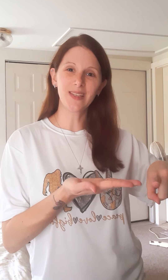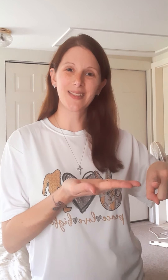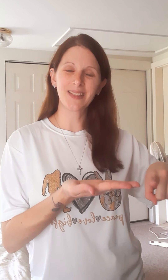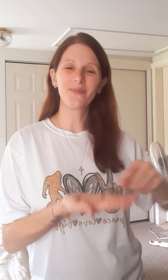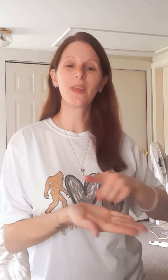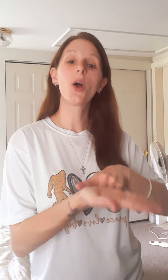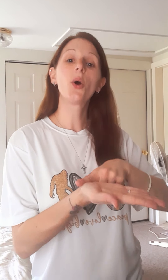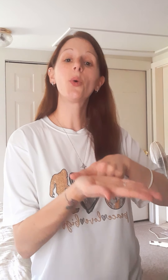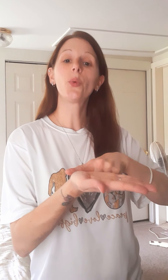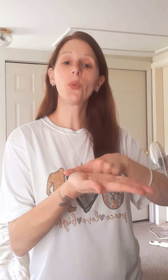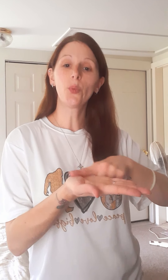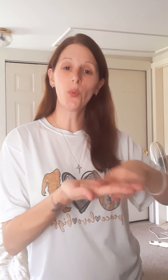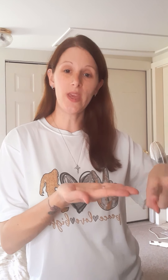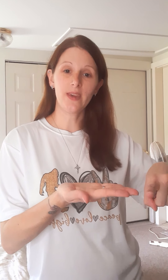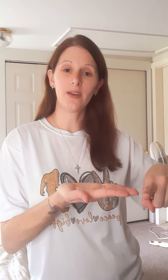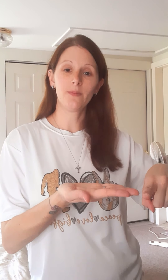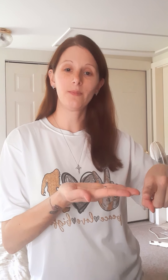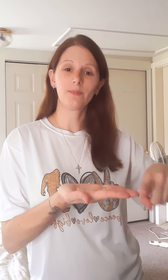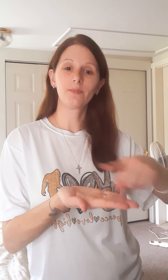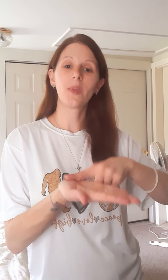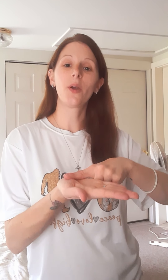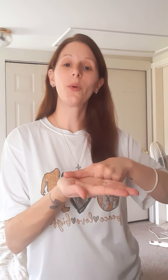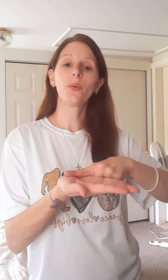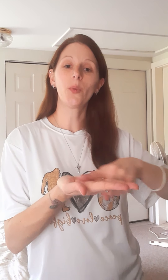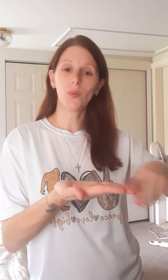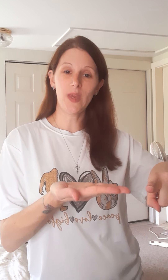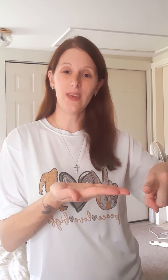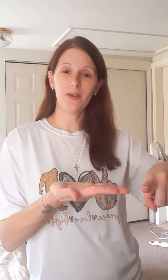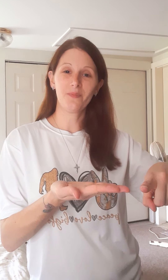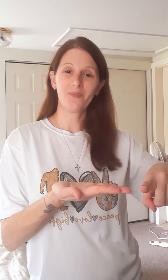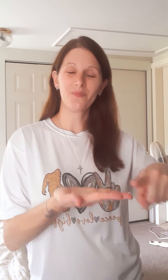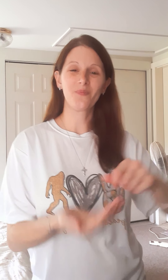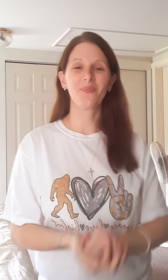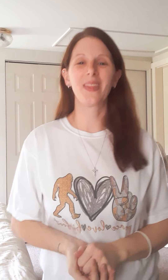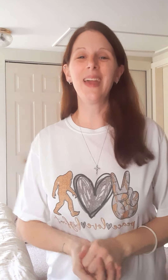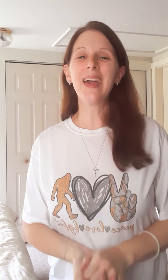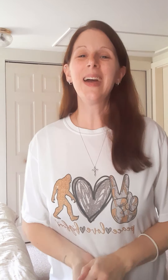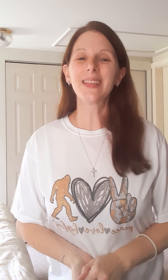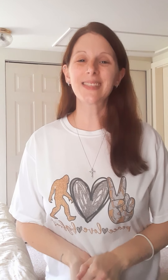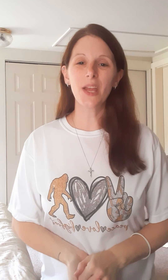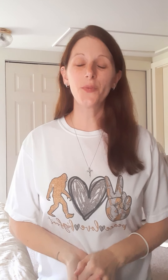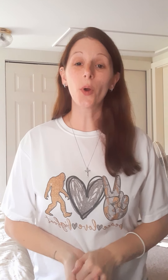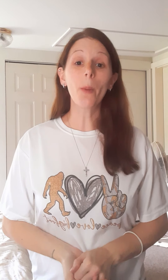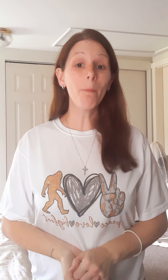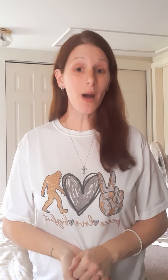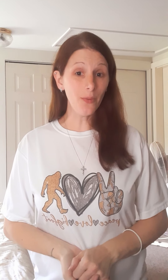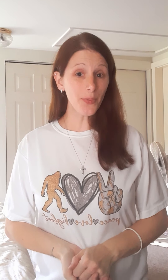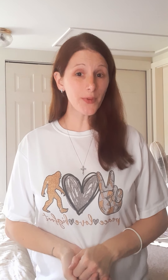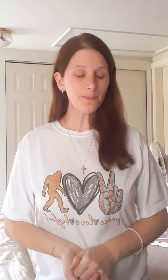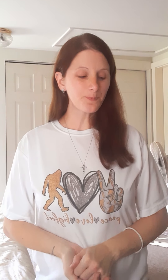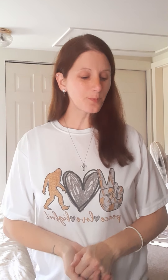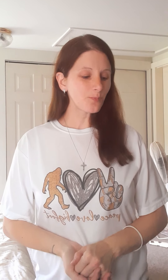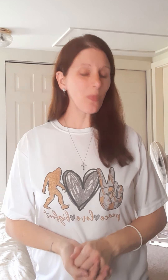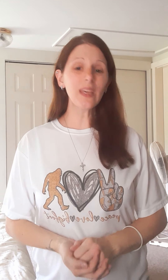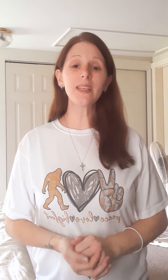weeks. Week. Week. The sign for month is